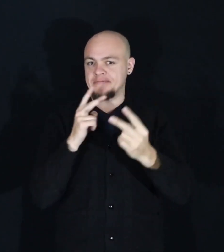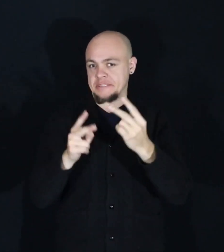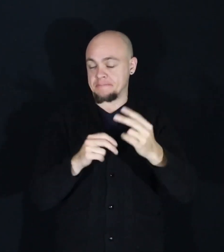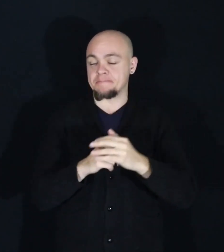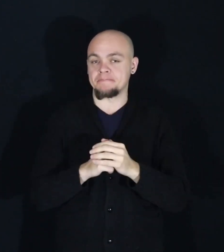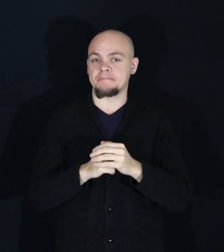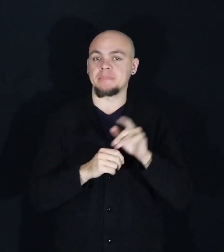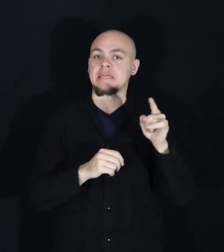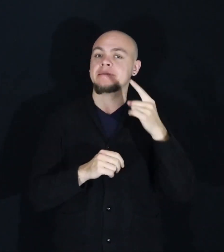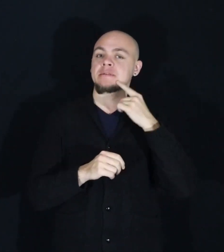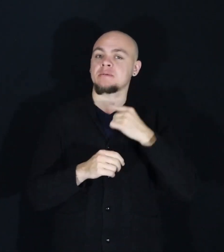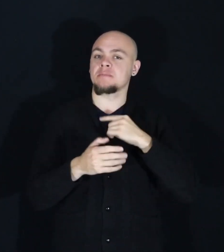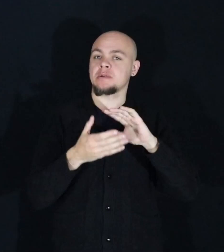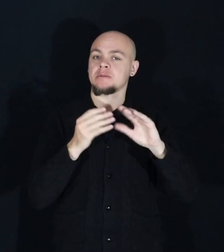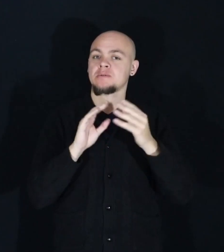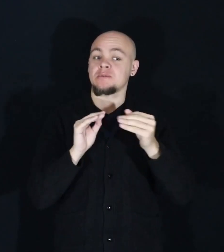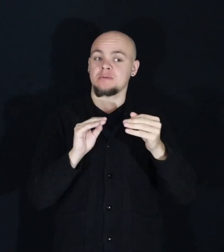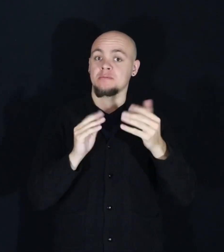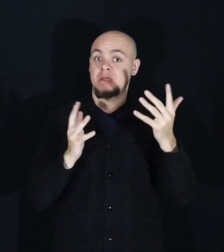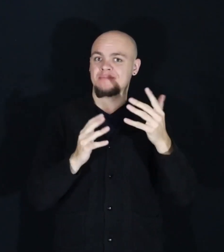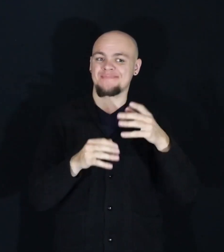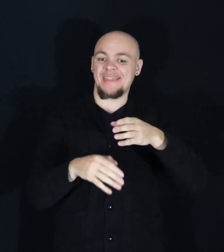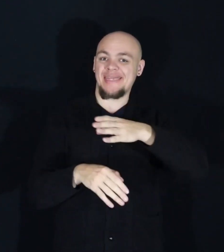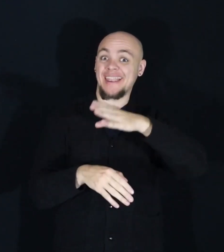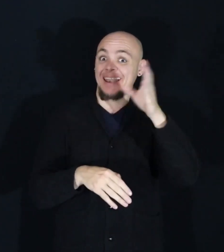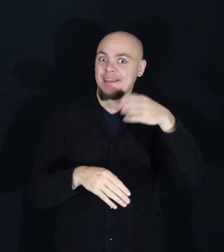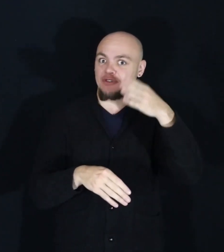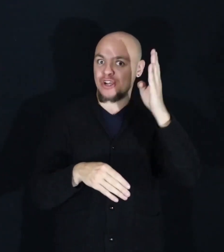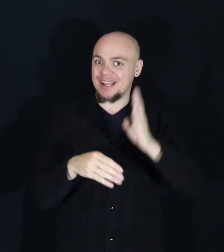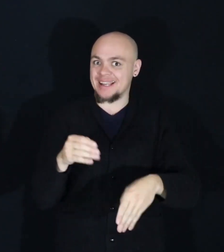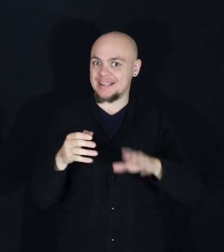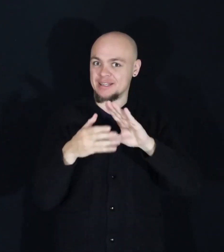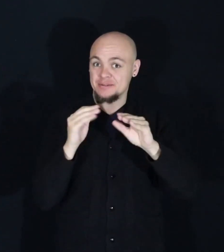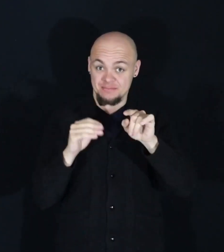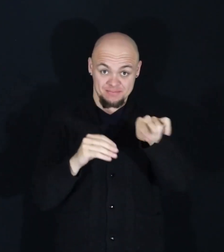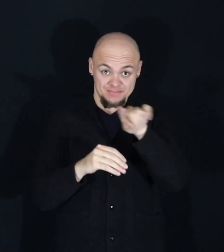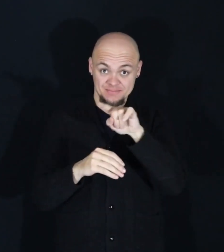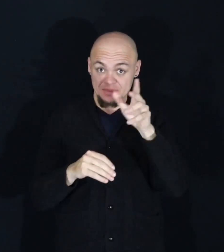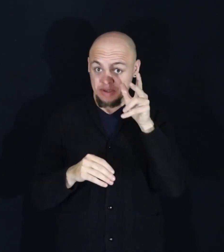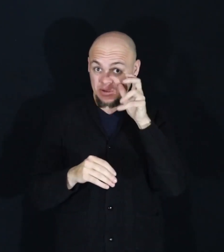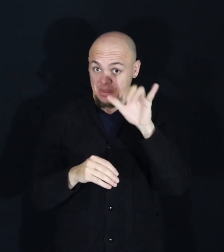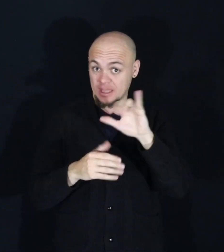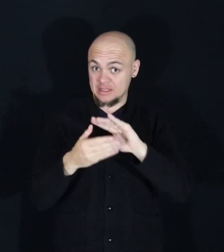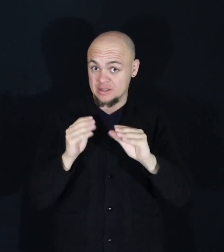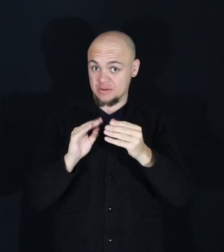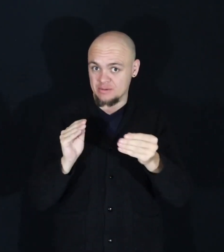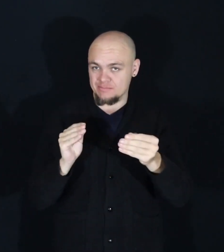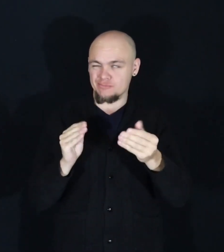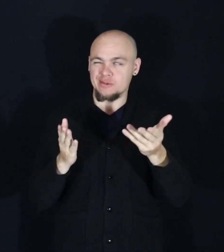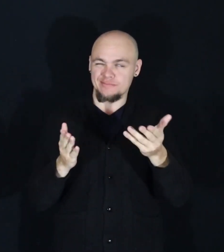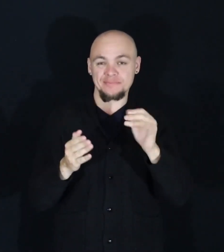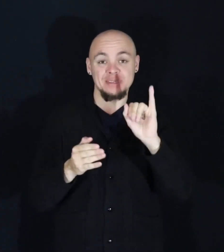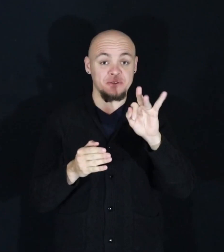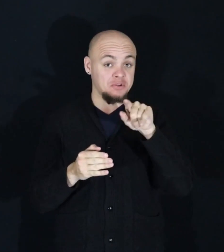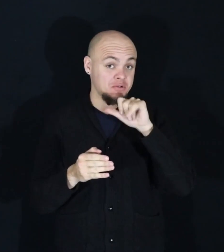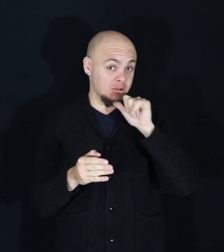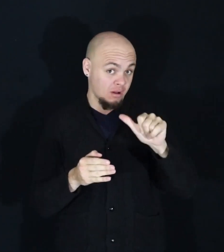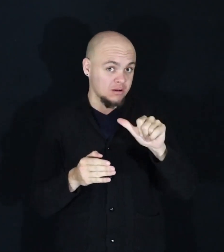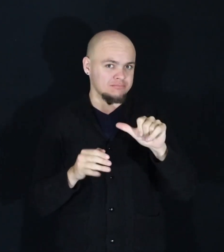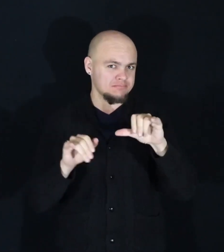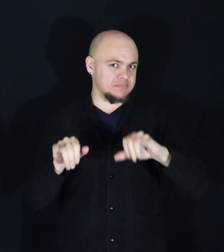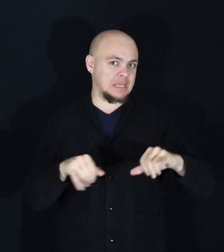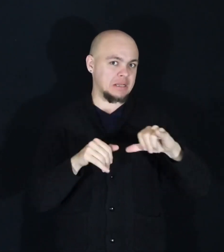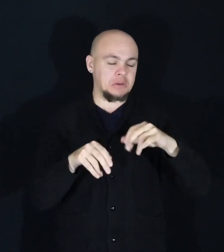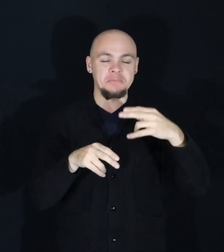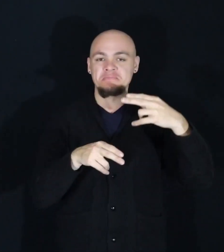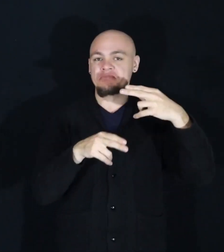story called The Never Ending Story. Have any of you guys heard of it? Well, in case you haven't, it's actually more commonly referred